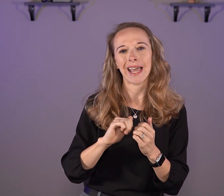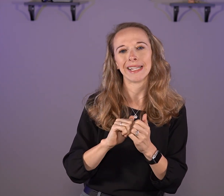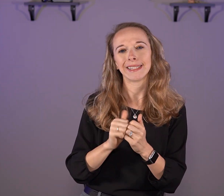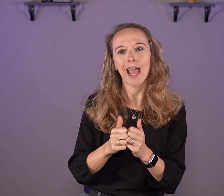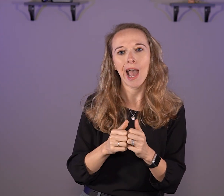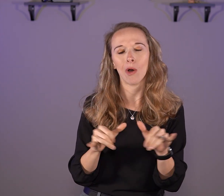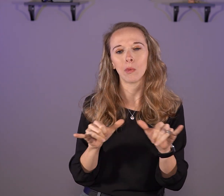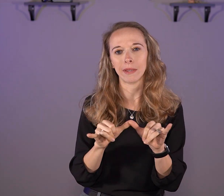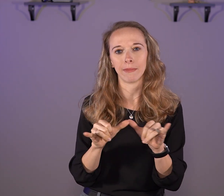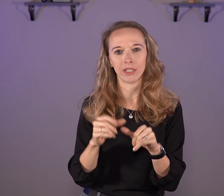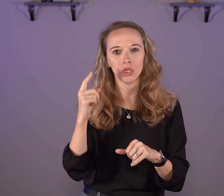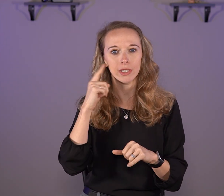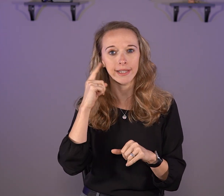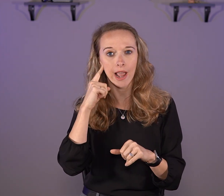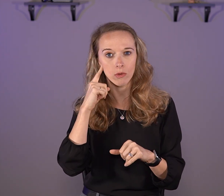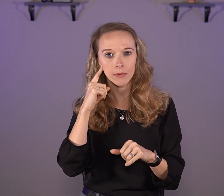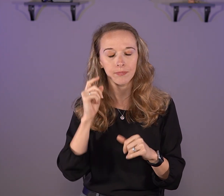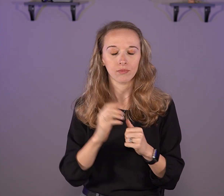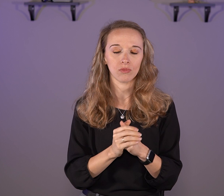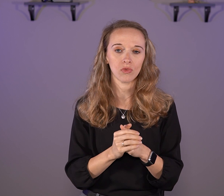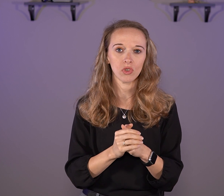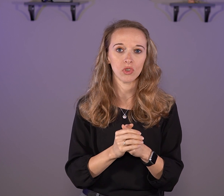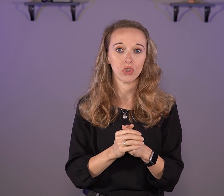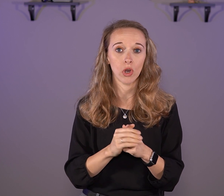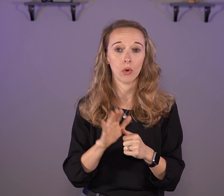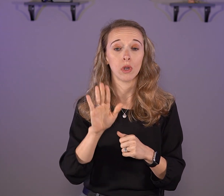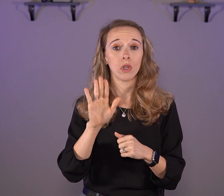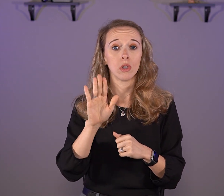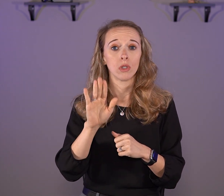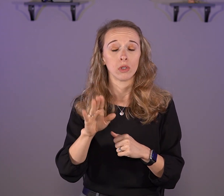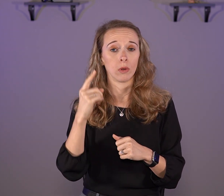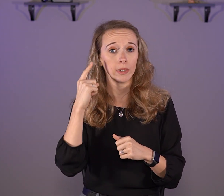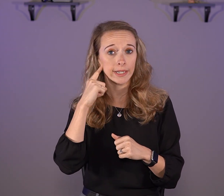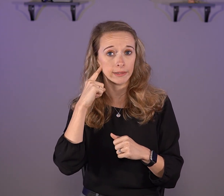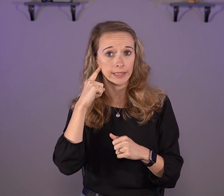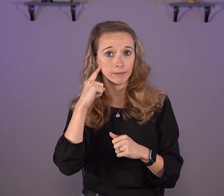that's how we measure sound. So your hearing